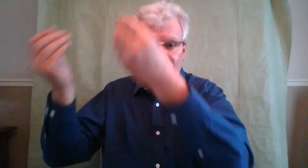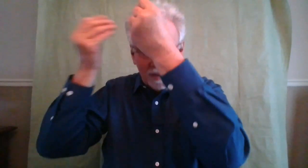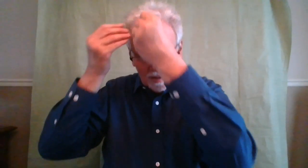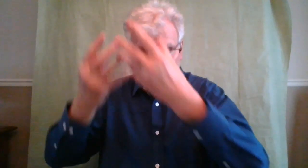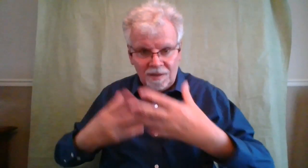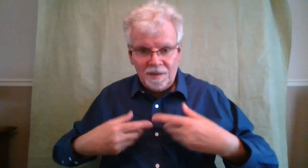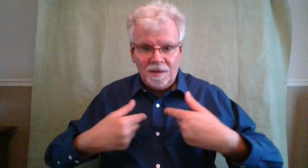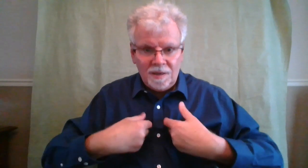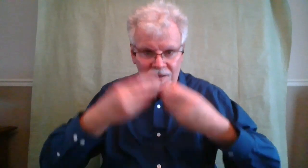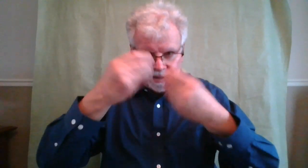The Word of the Lord.